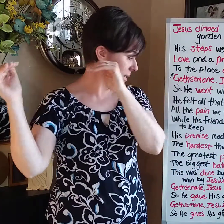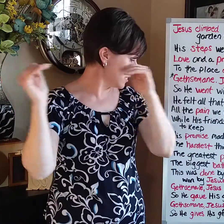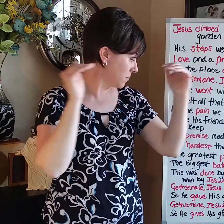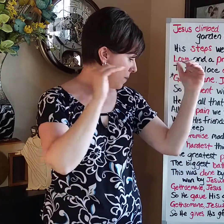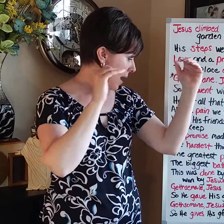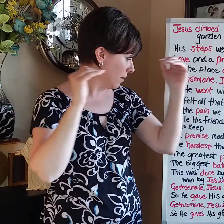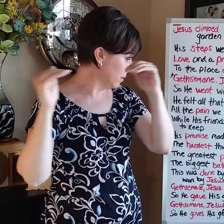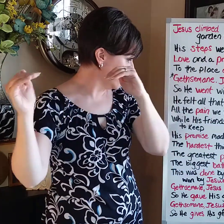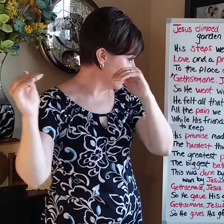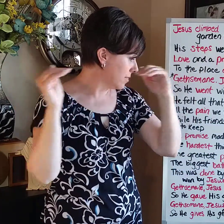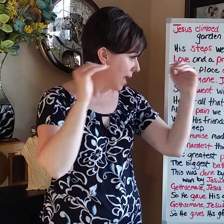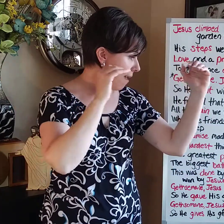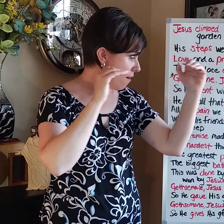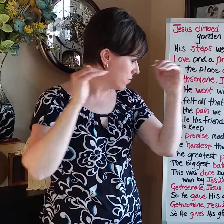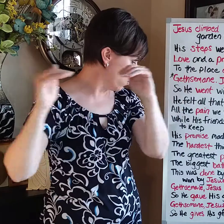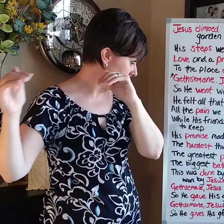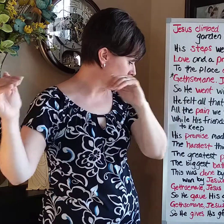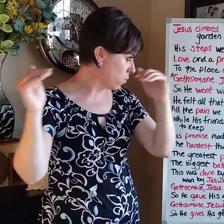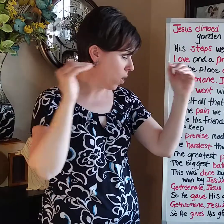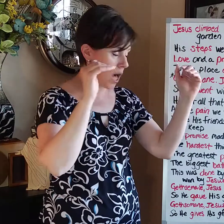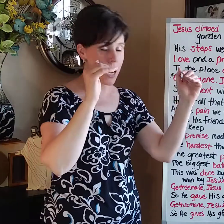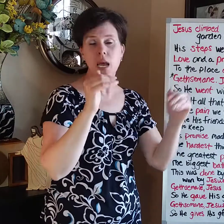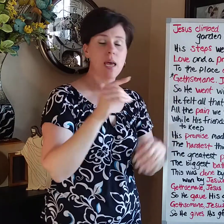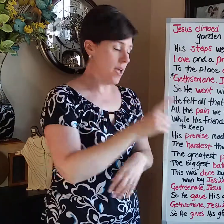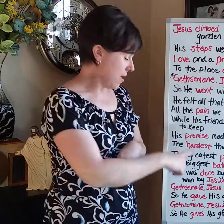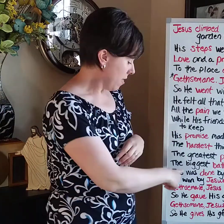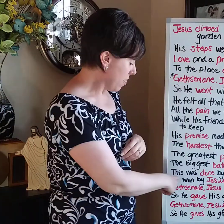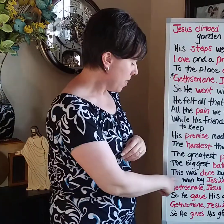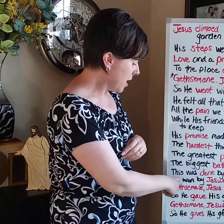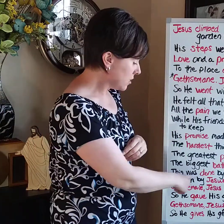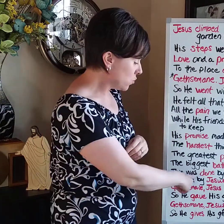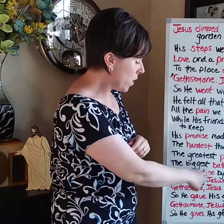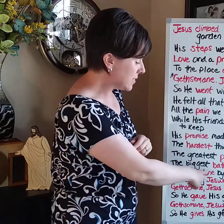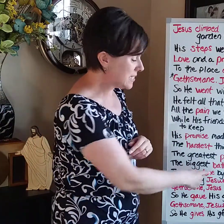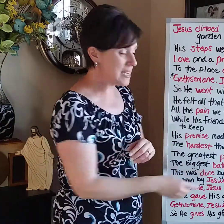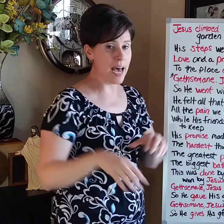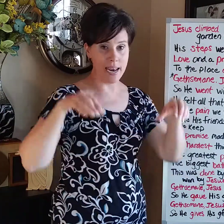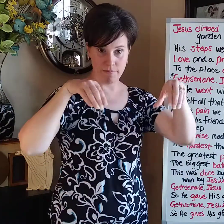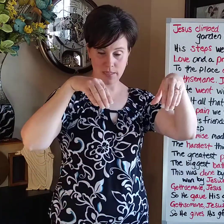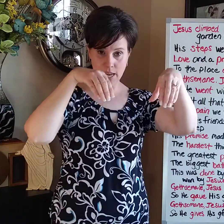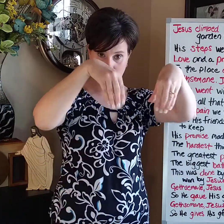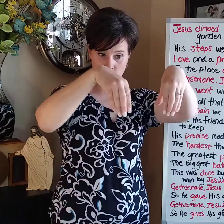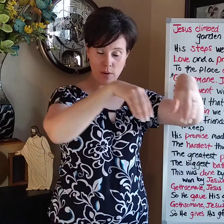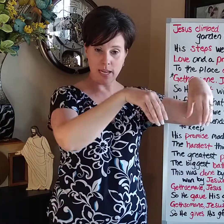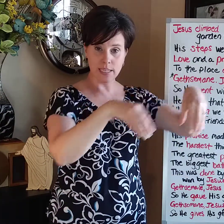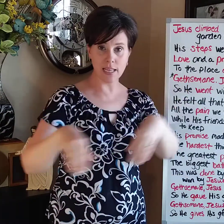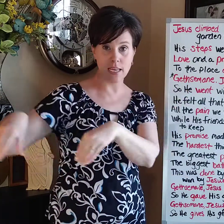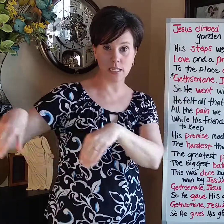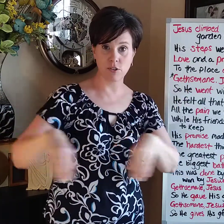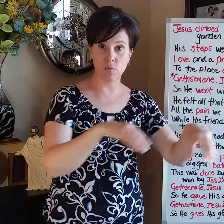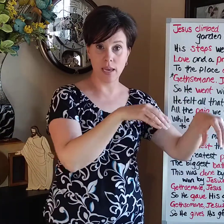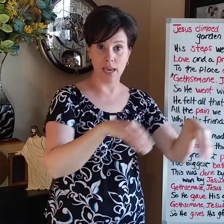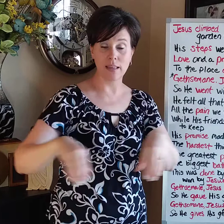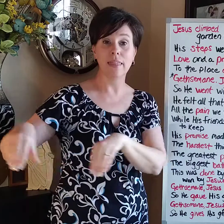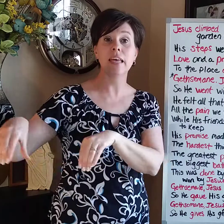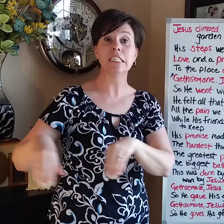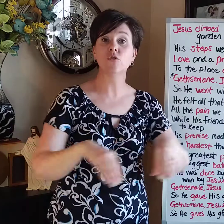biggest battle that ever was won, this was done. Done is two hands like this, swinging. This